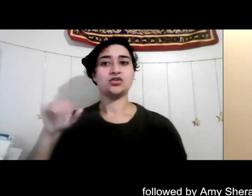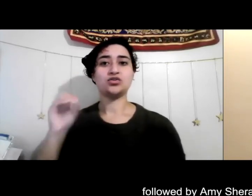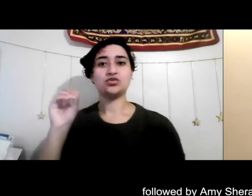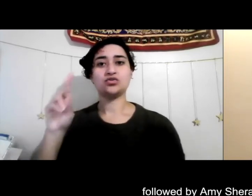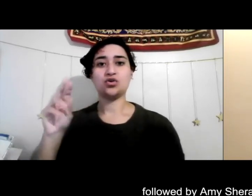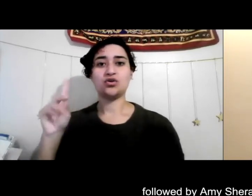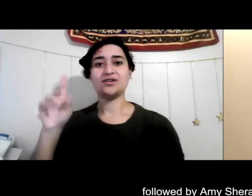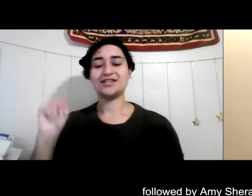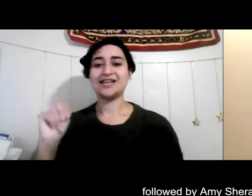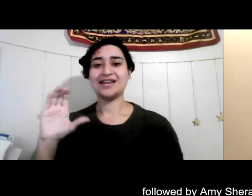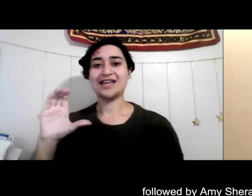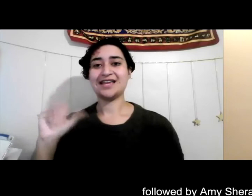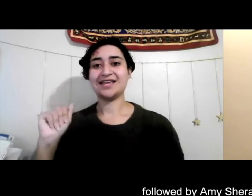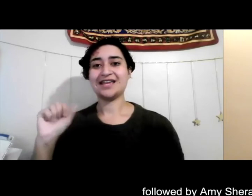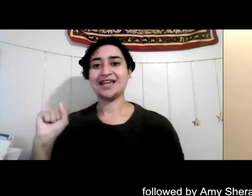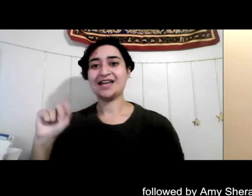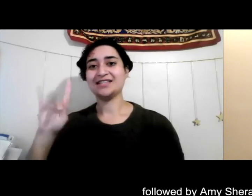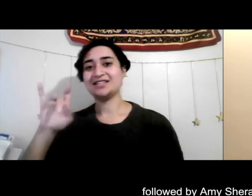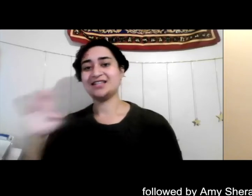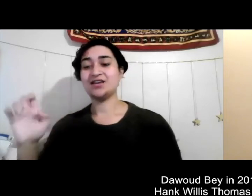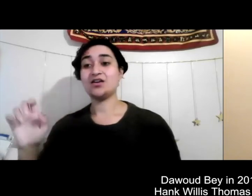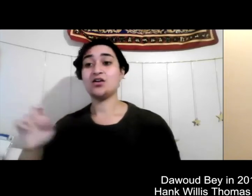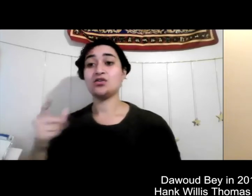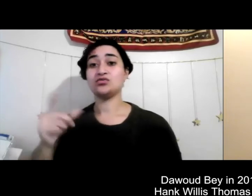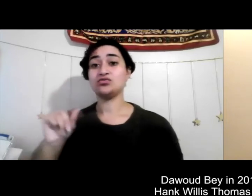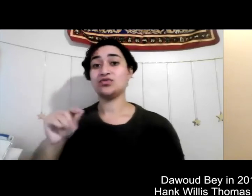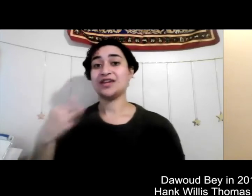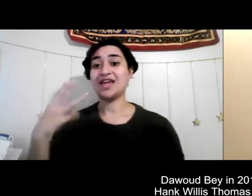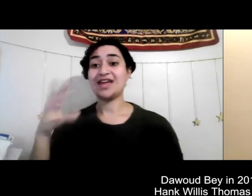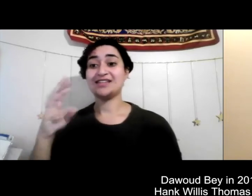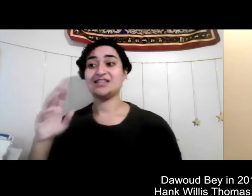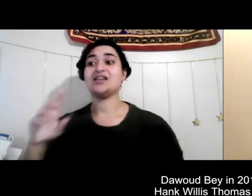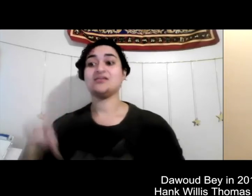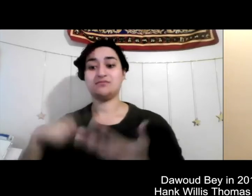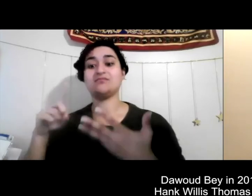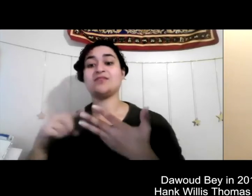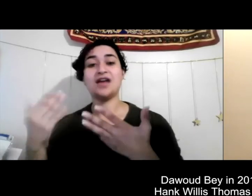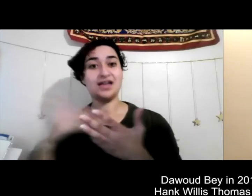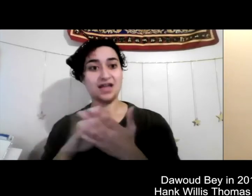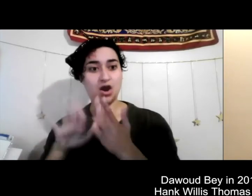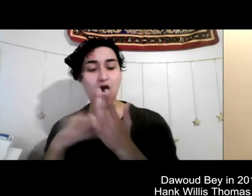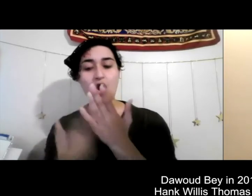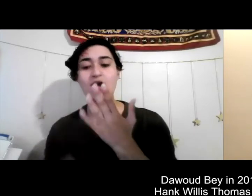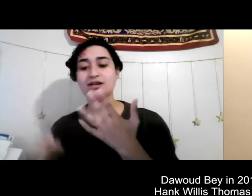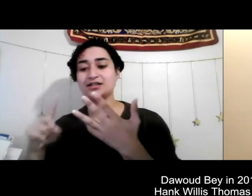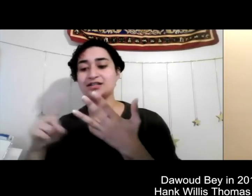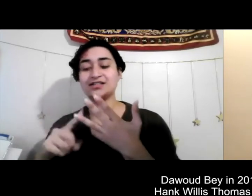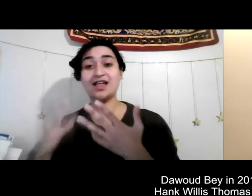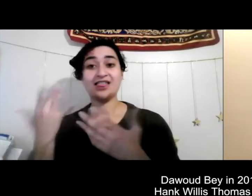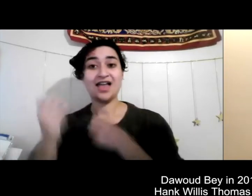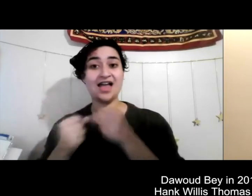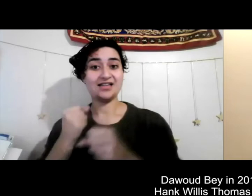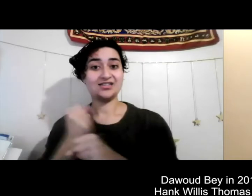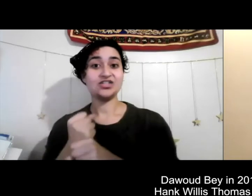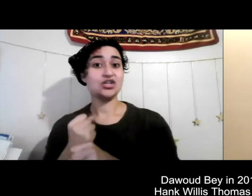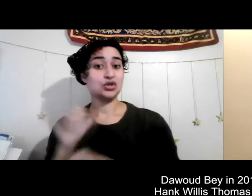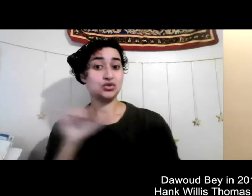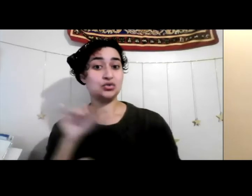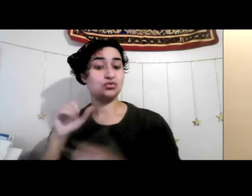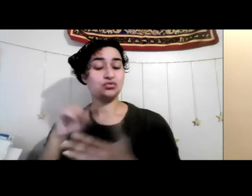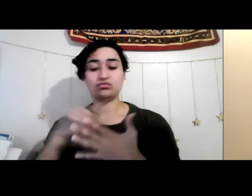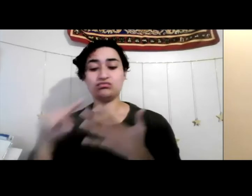Amy Sherald in 2018, Dawood Bey in 2019, and Hank Willis Thomas